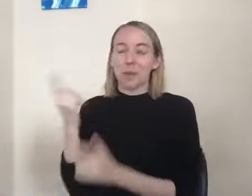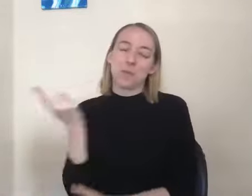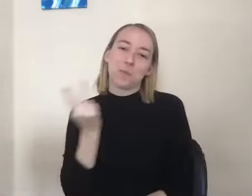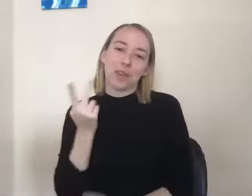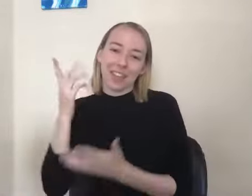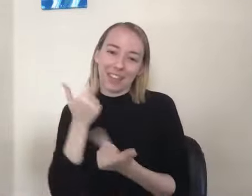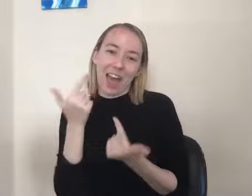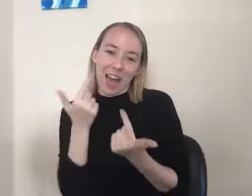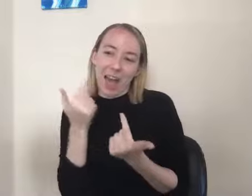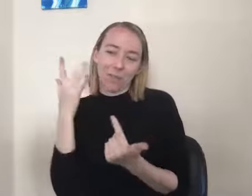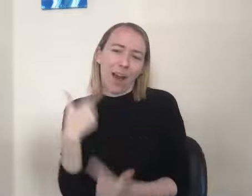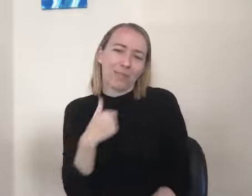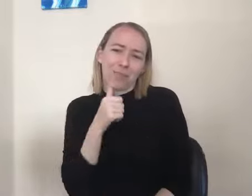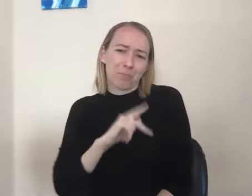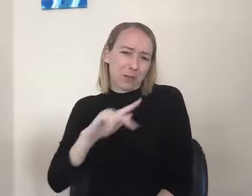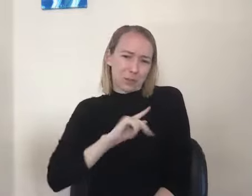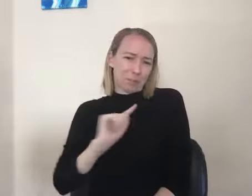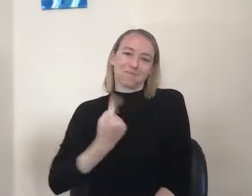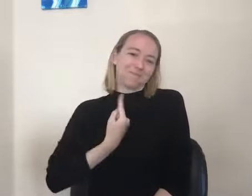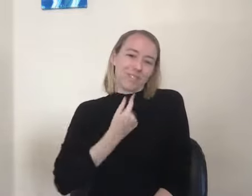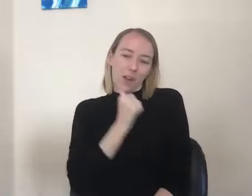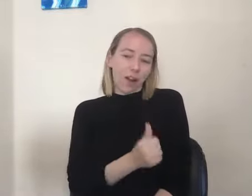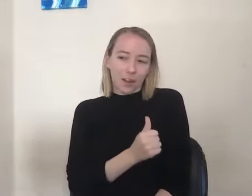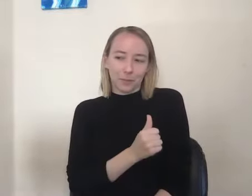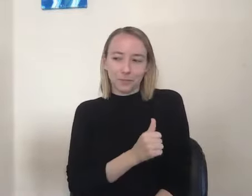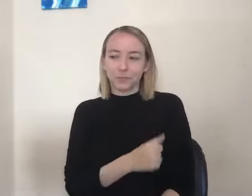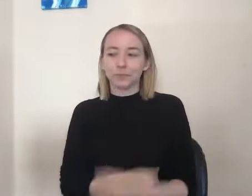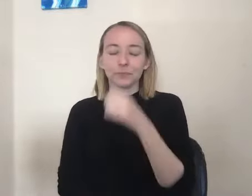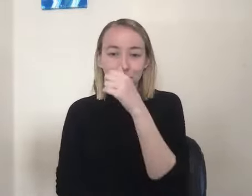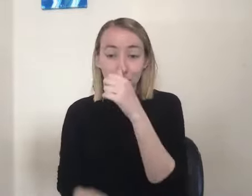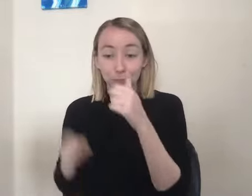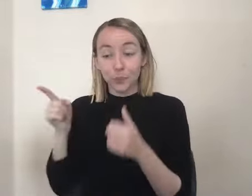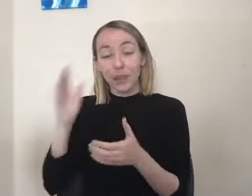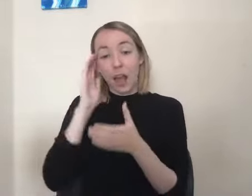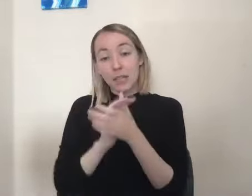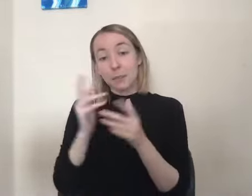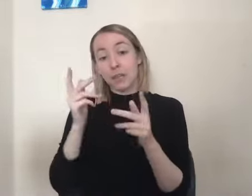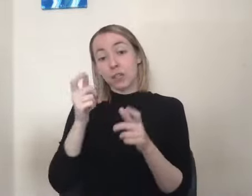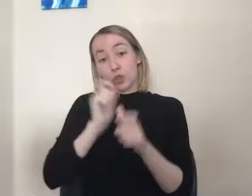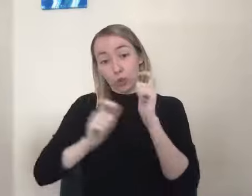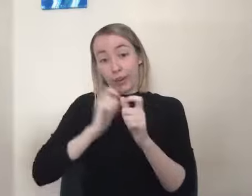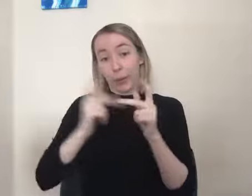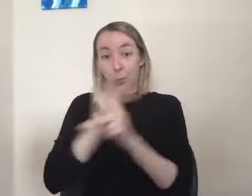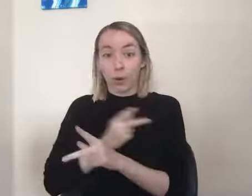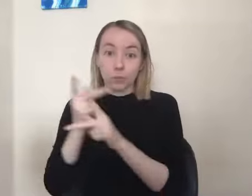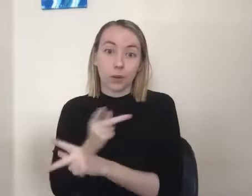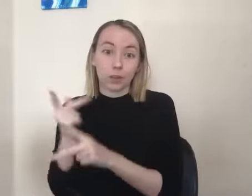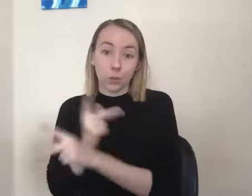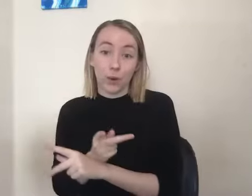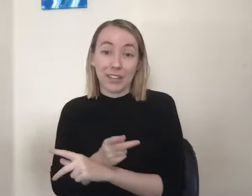say, bye, love you, and he'd go, bye. There was never a love you. And I would come off the phone, and my husband and I would laugh about that because I stopped to